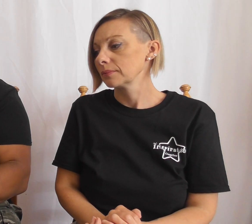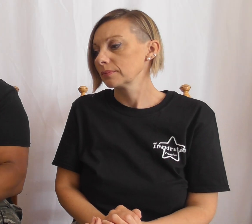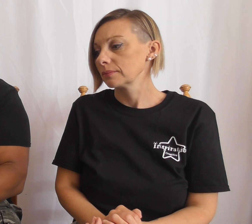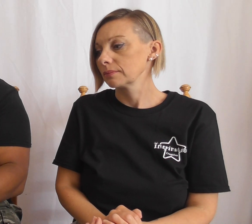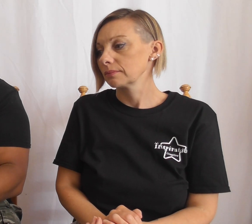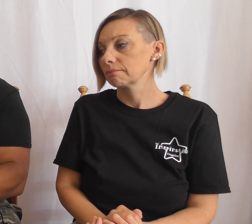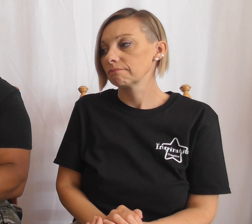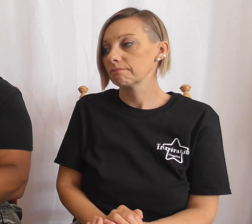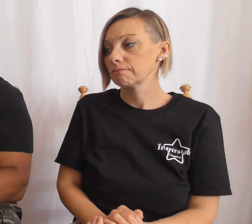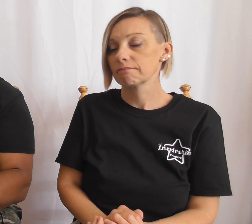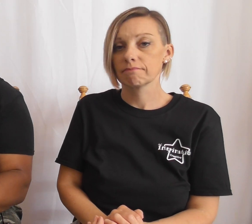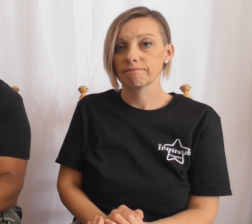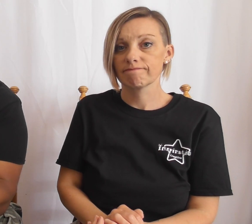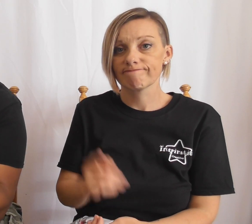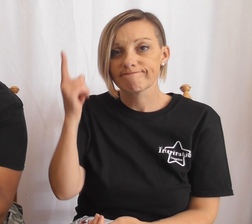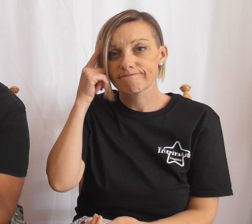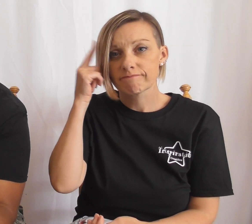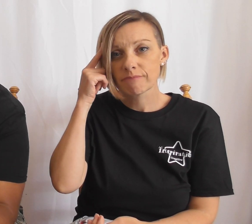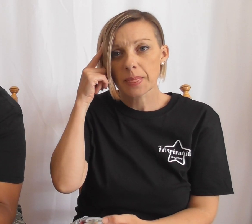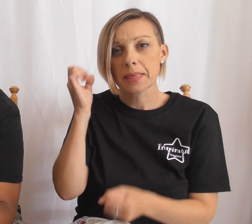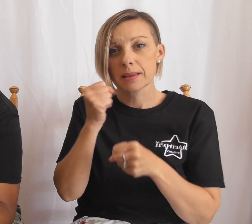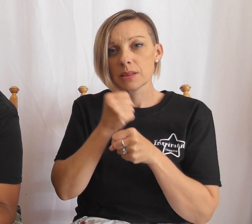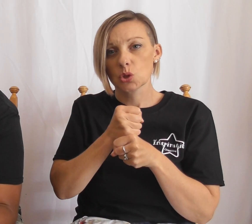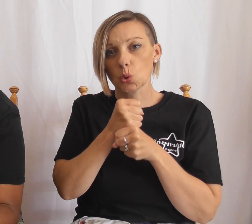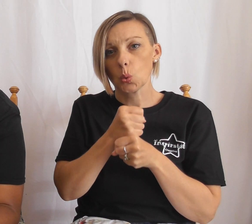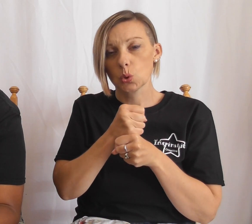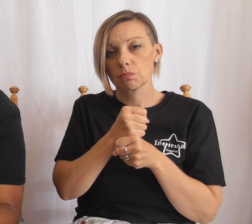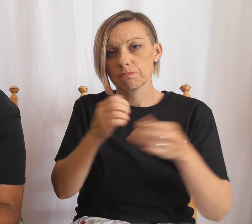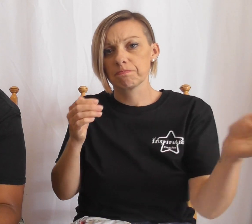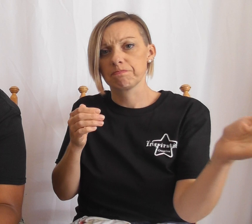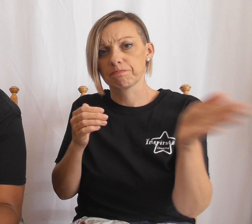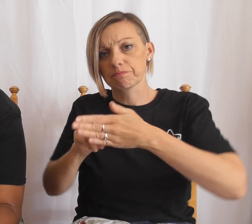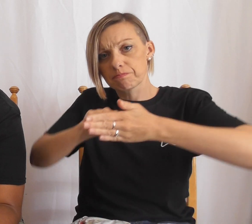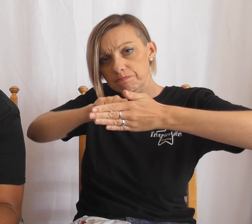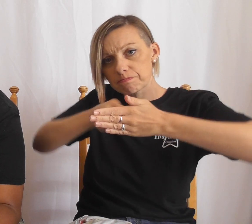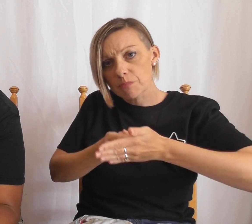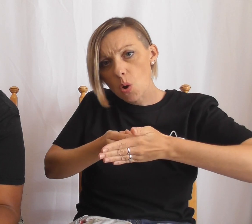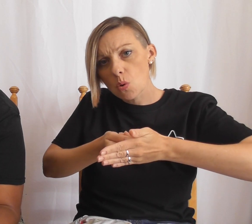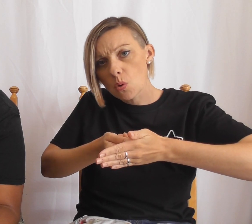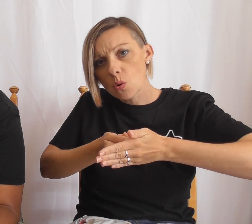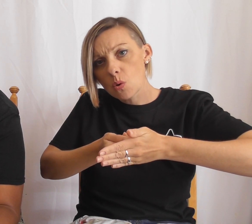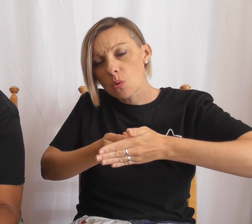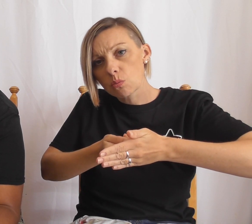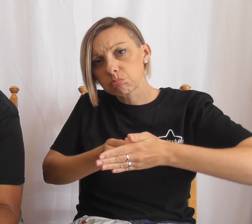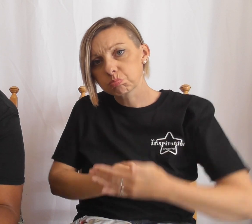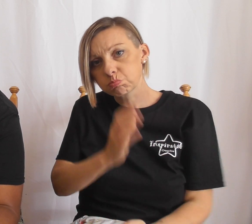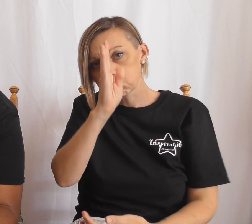Oh, I think George has locked himself in the bathroom and he's just feeling sorry for himself.